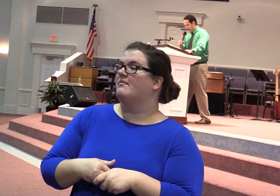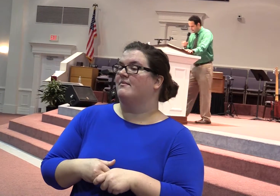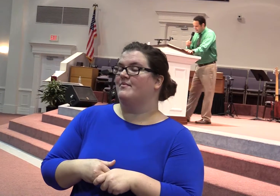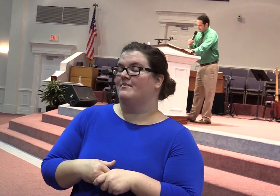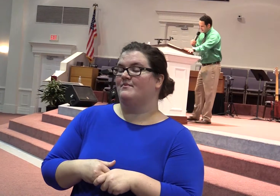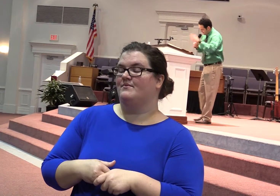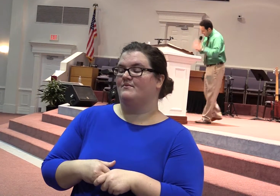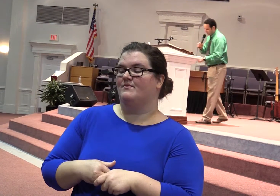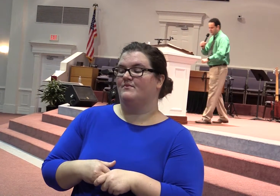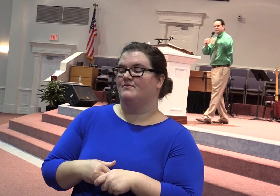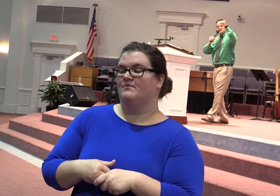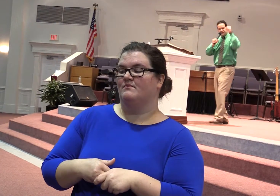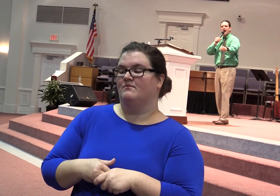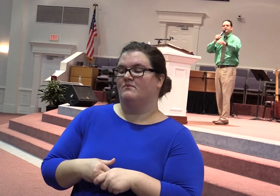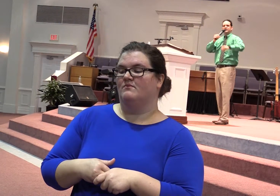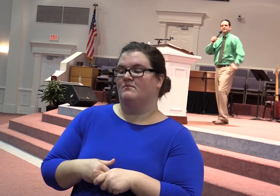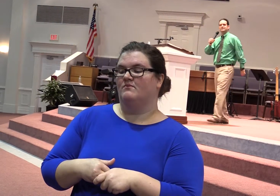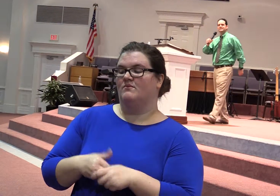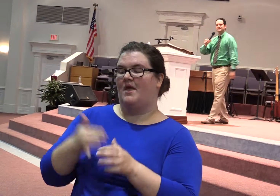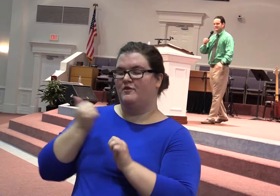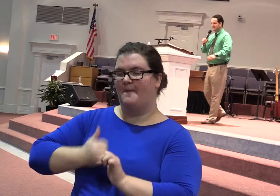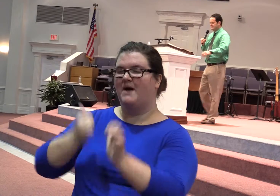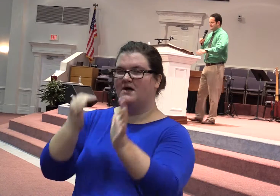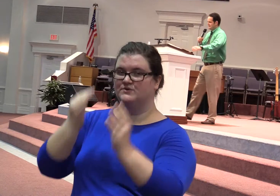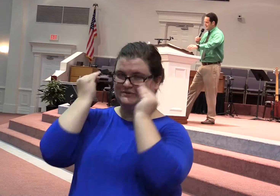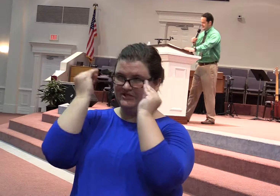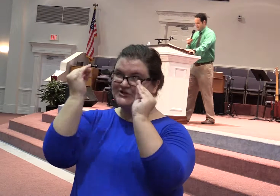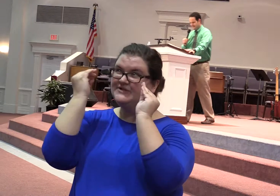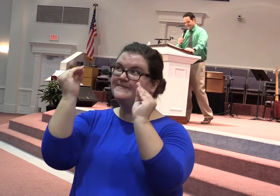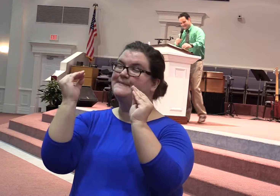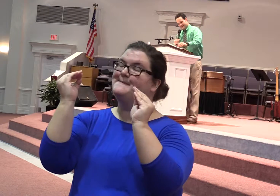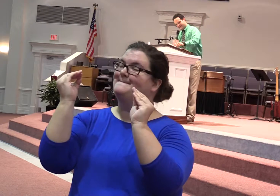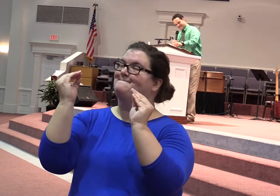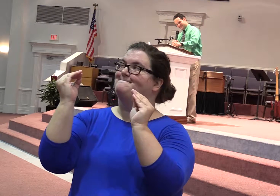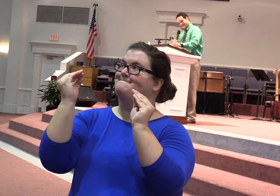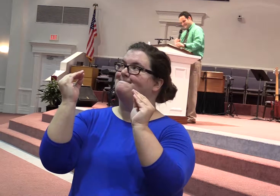Talking about the apostles' doctrine. Right.